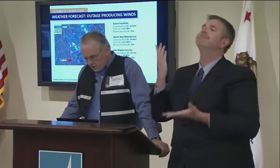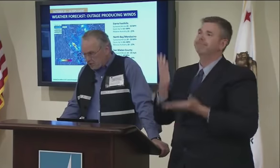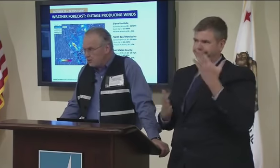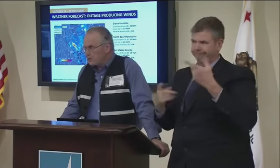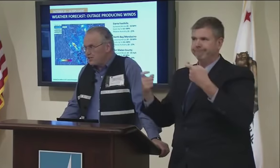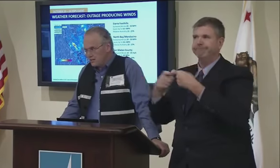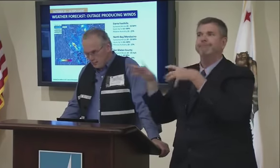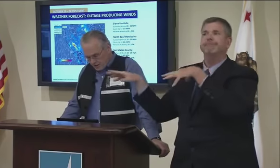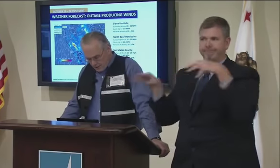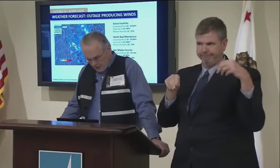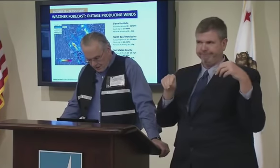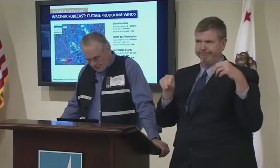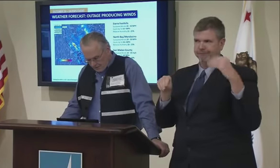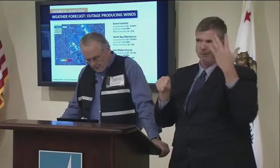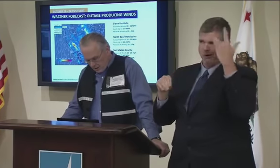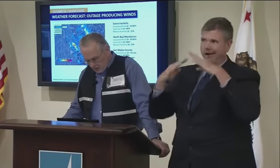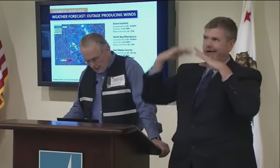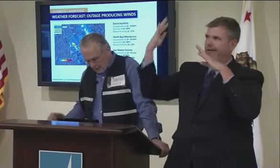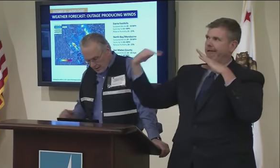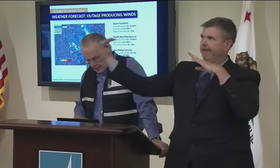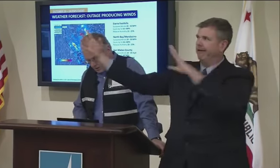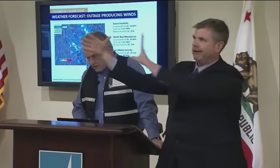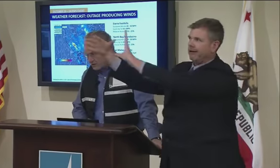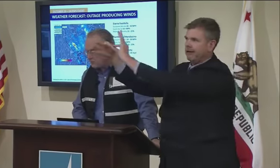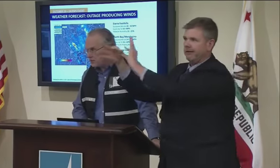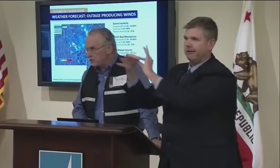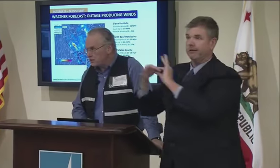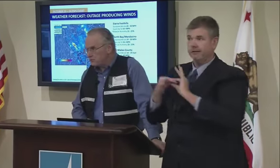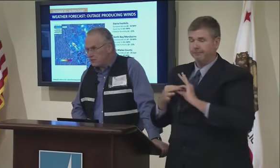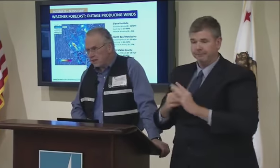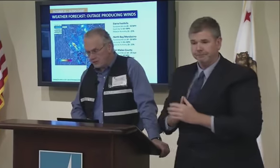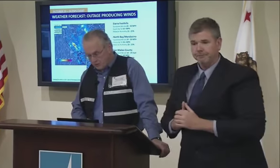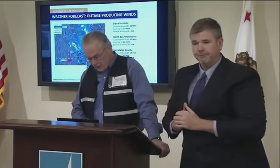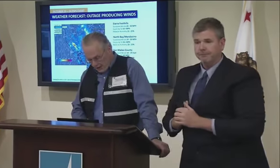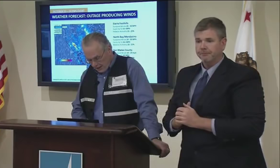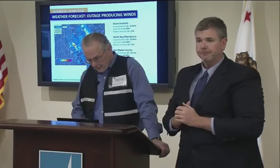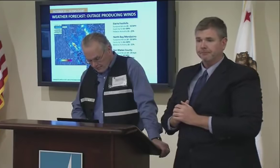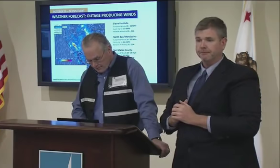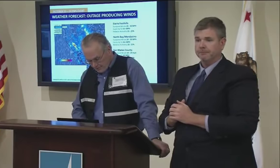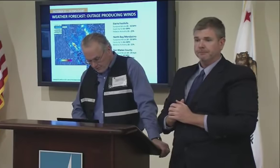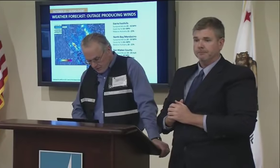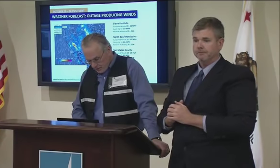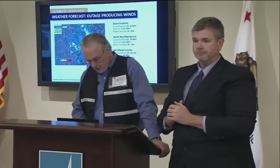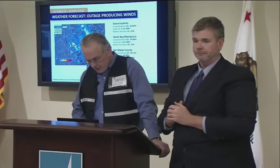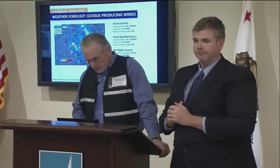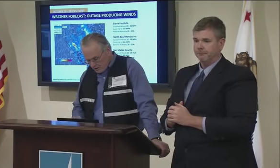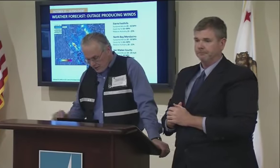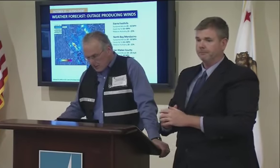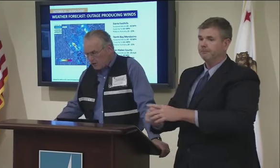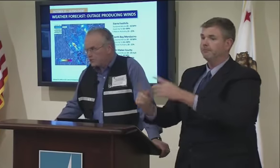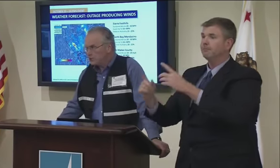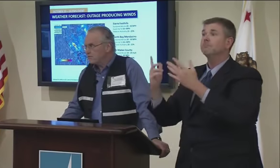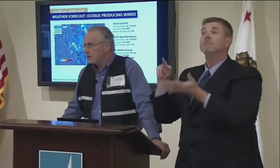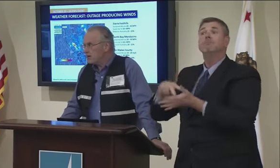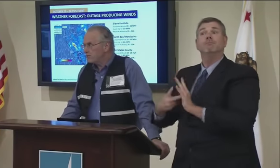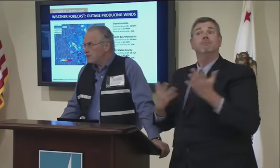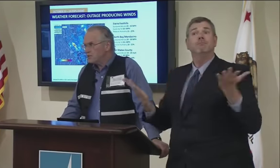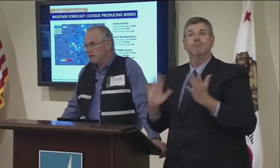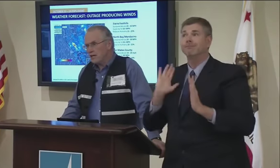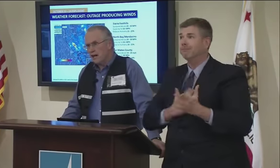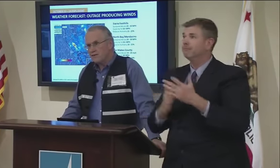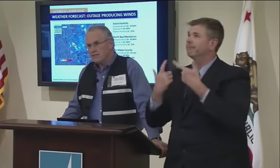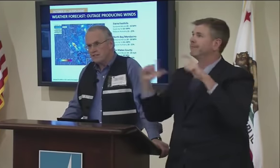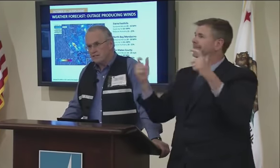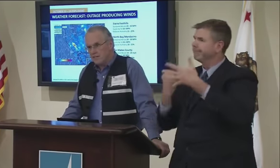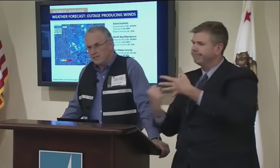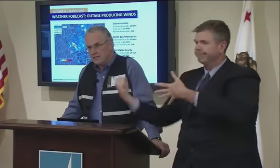families, communities that we share. And that's the only reason we do this, to protect human life. We understand the hardship caused by